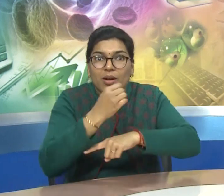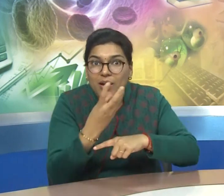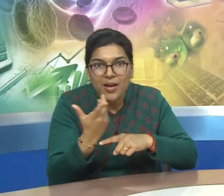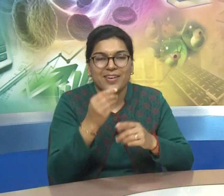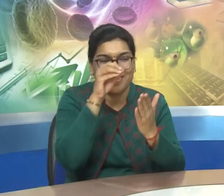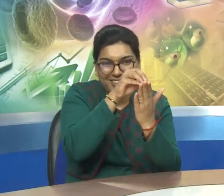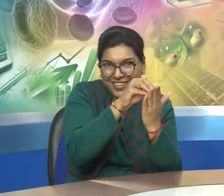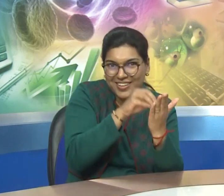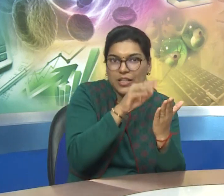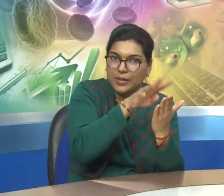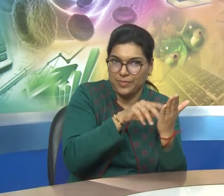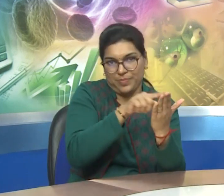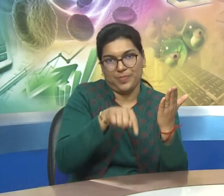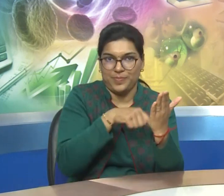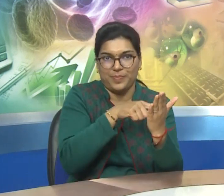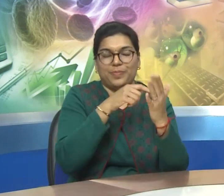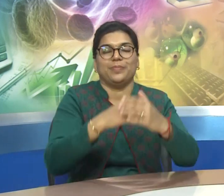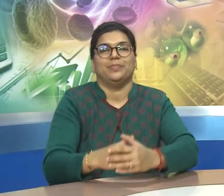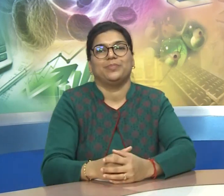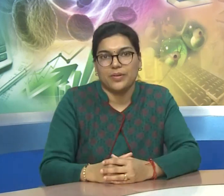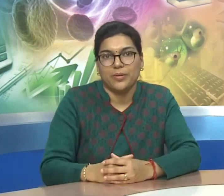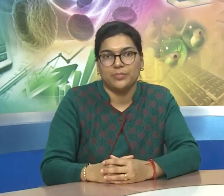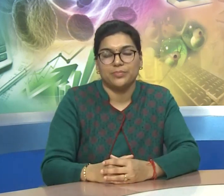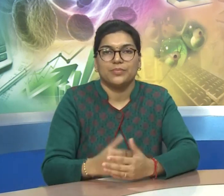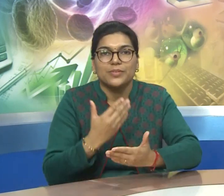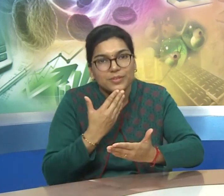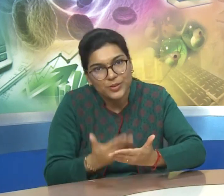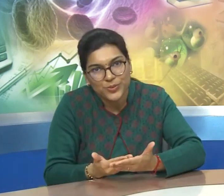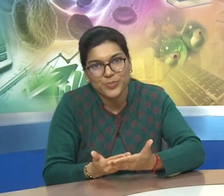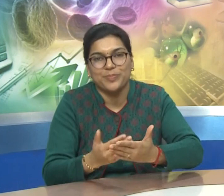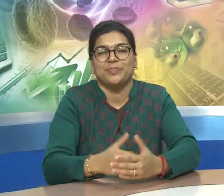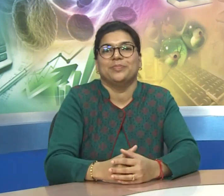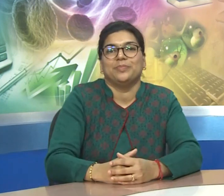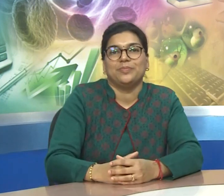Thank you.